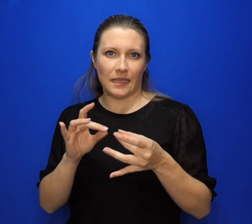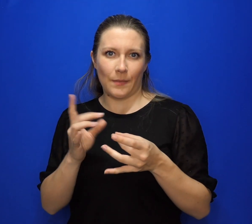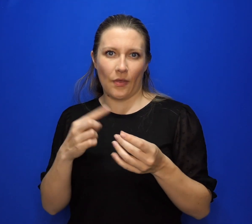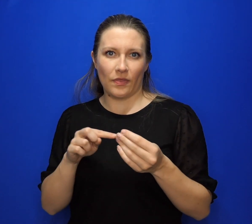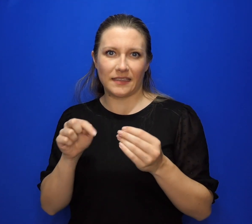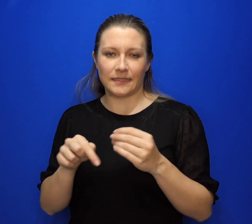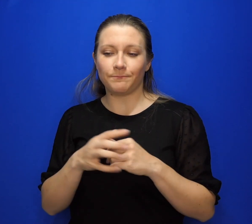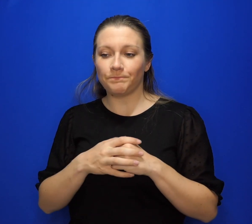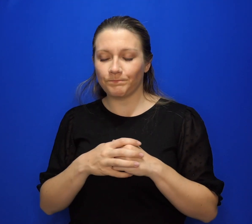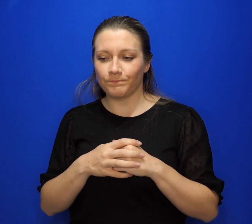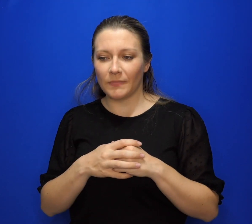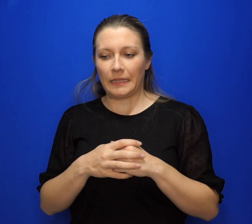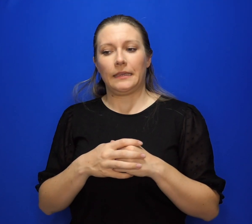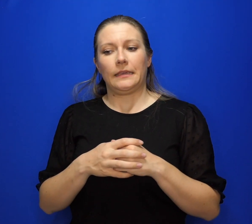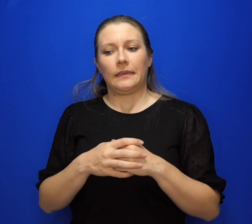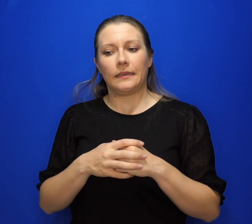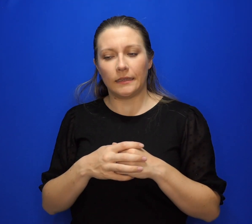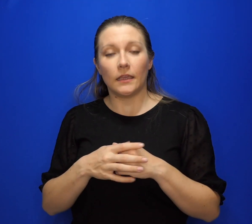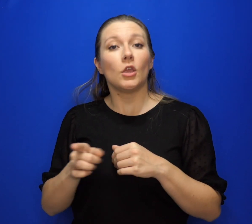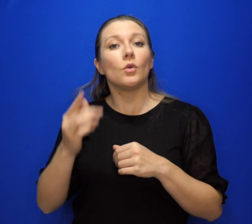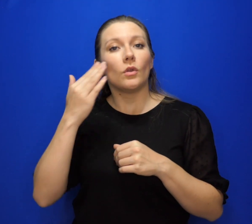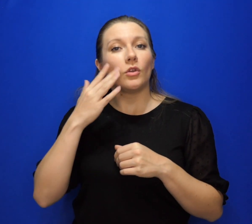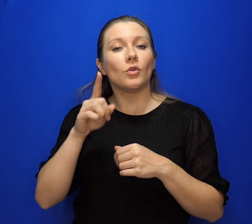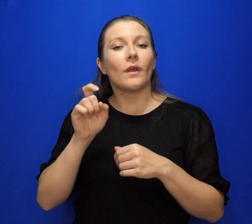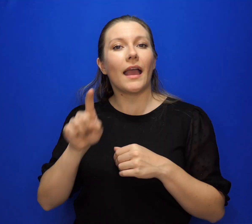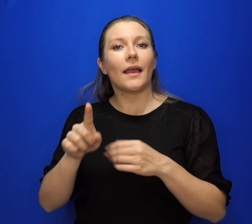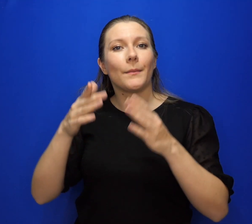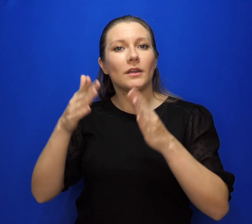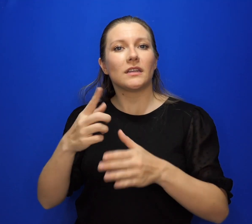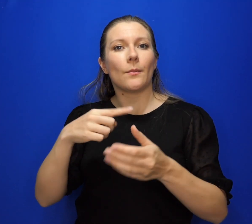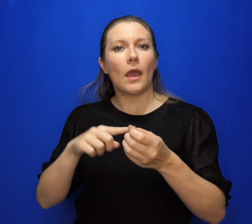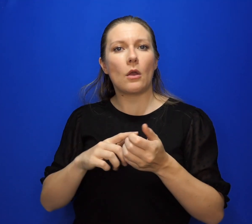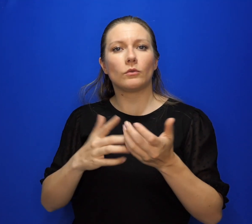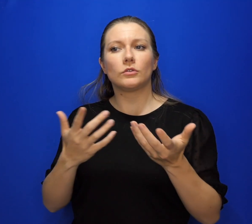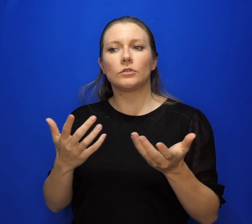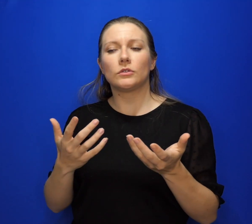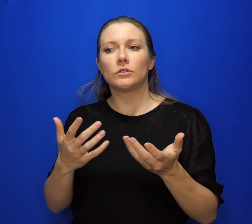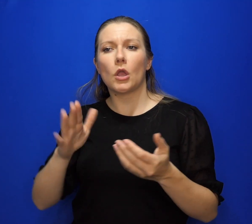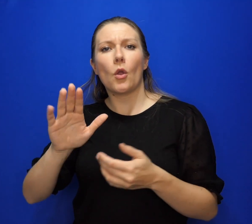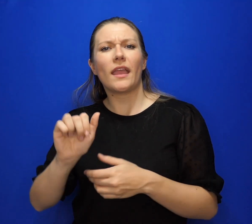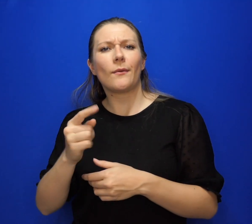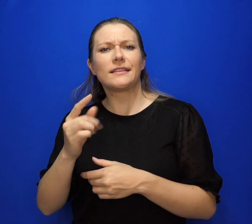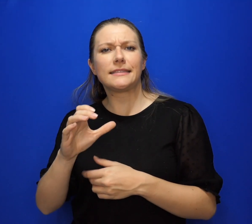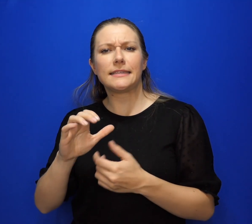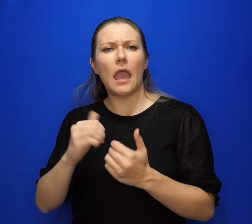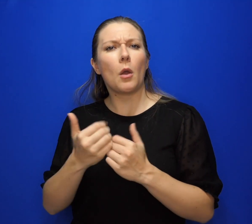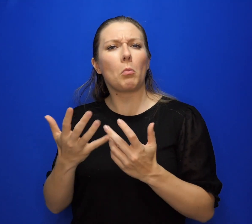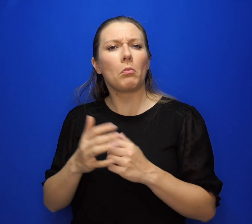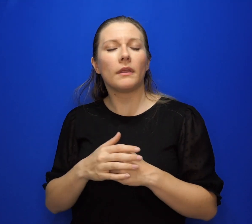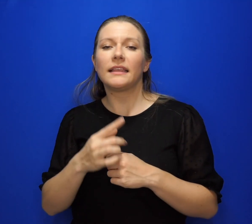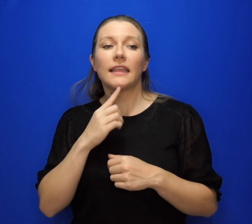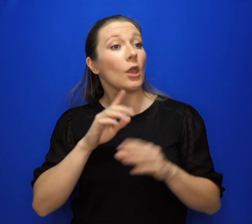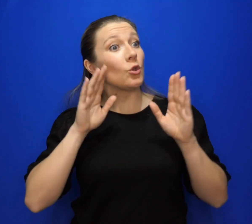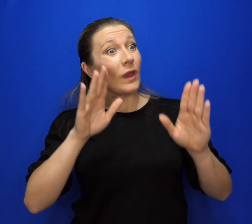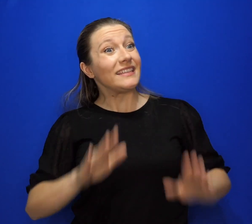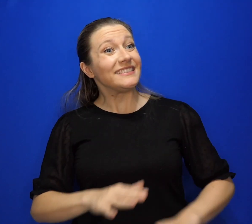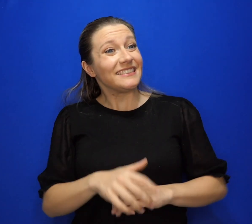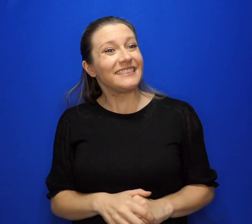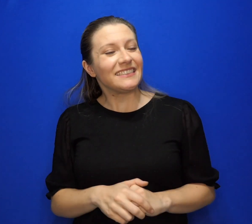You know, when you ask somebody about how's it going, you know, how's your A1C? And they go, great. But then they don't tell you anything else.